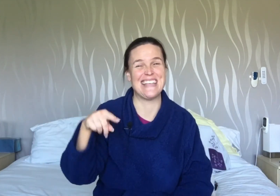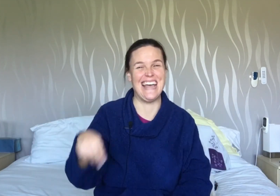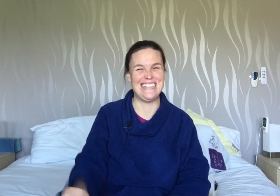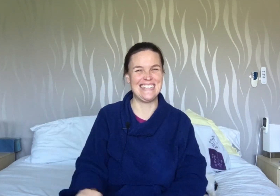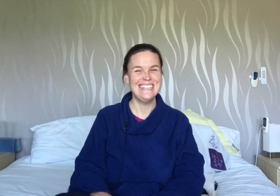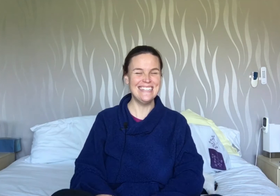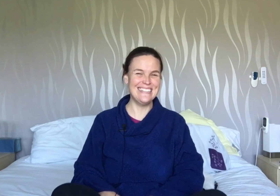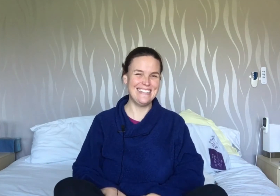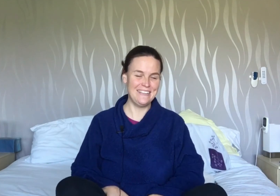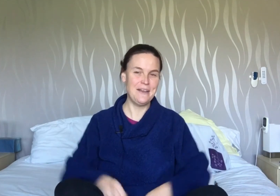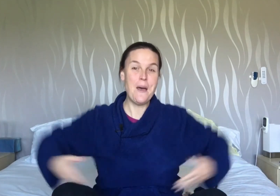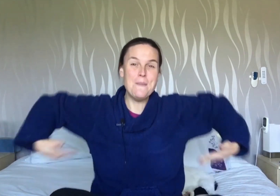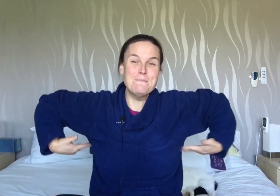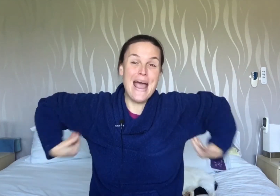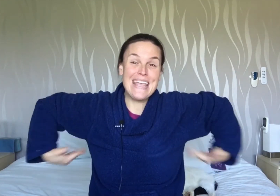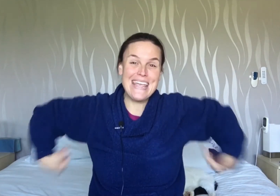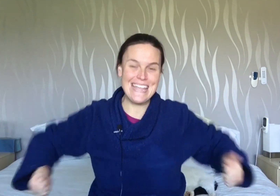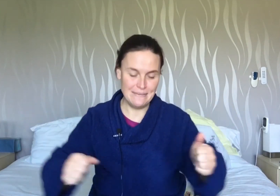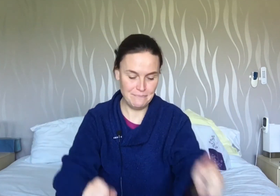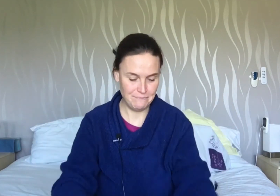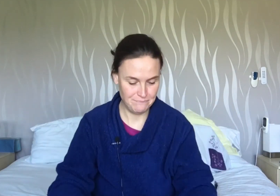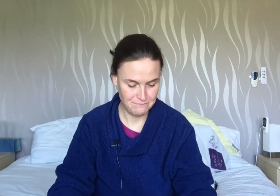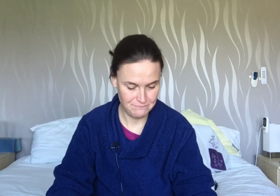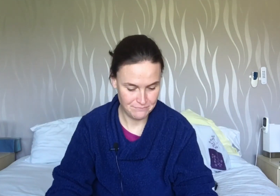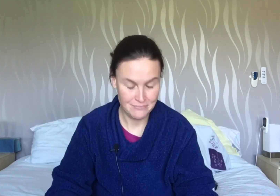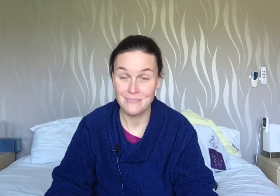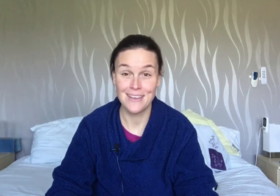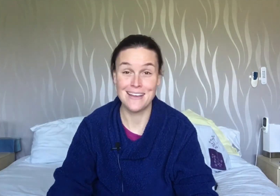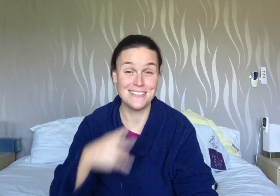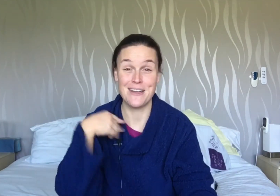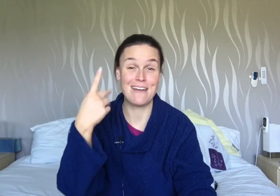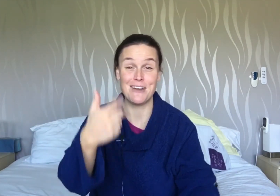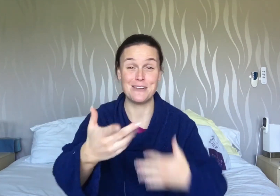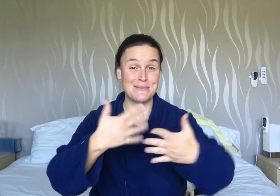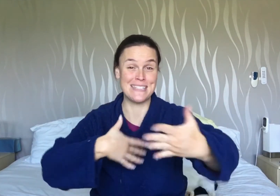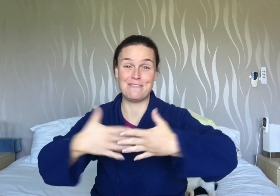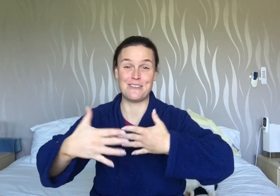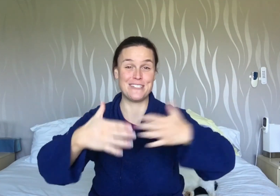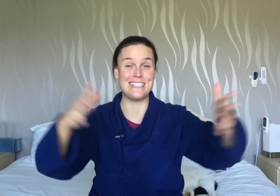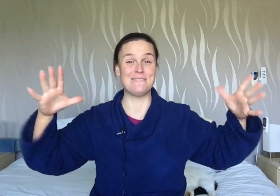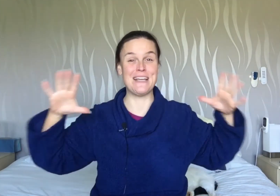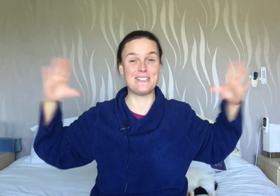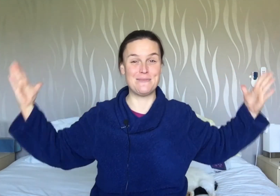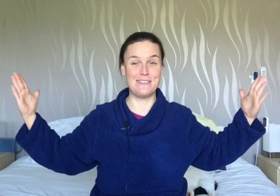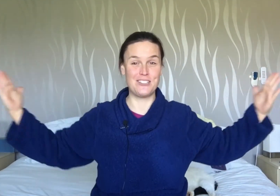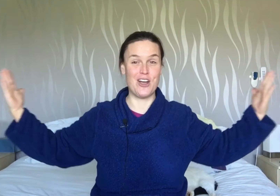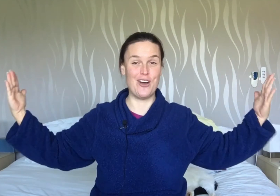that. Monkey. Oh, sorry, I'm going to watch myself, obviously, to make sure I'm in the shot.